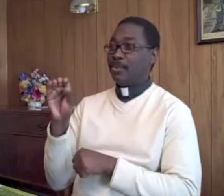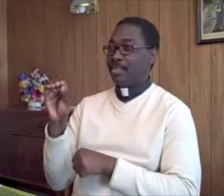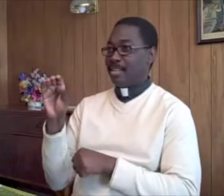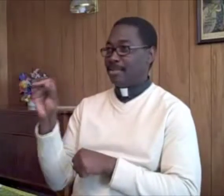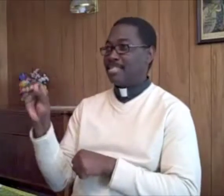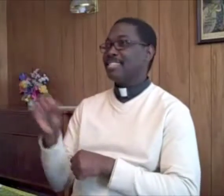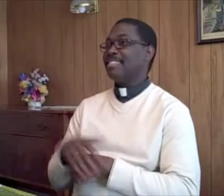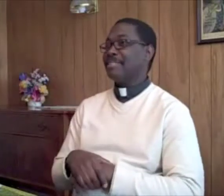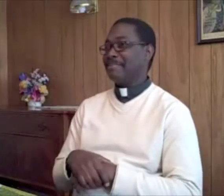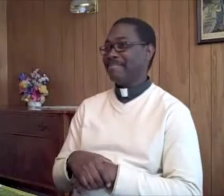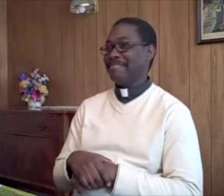2000.